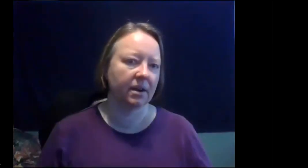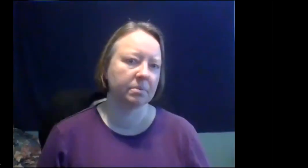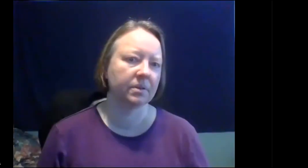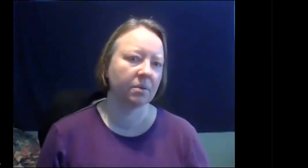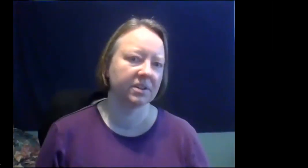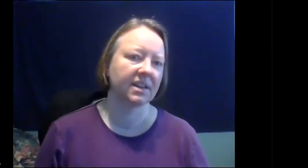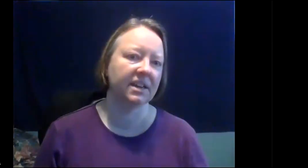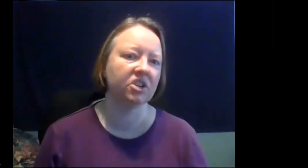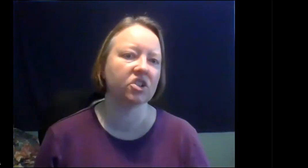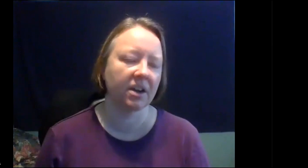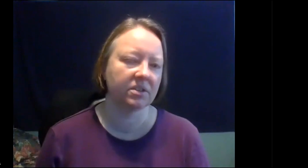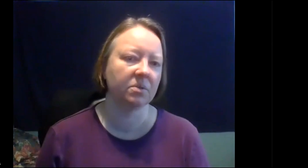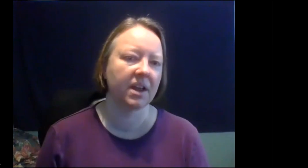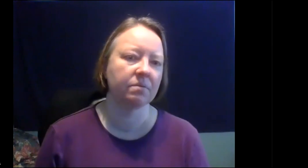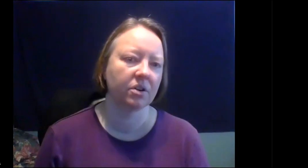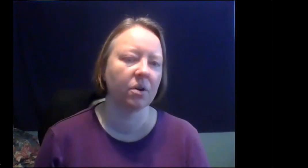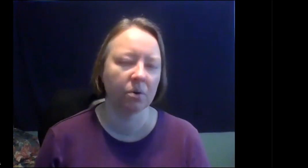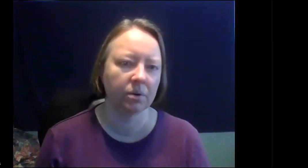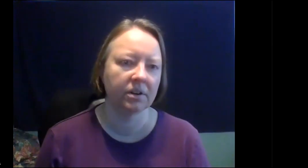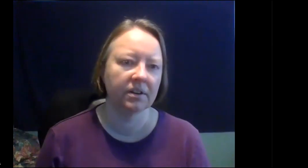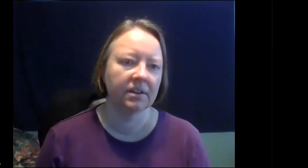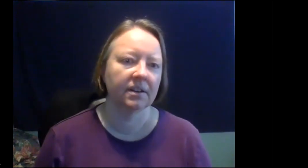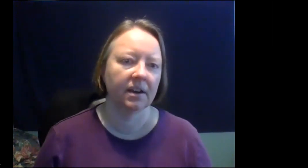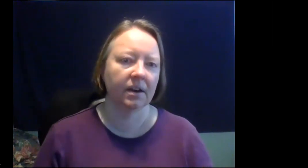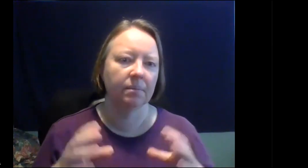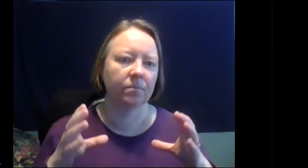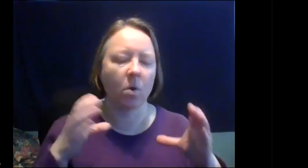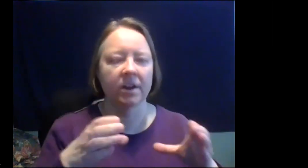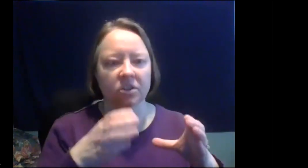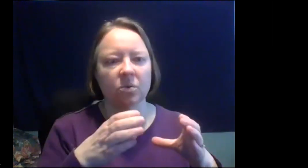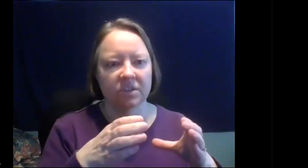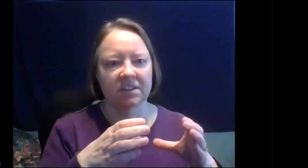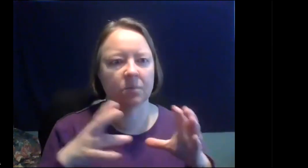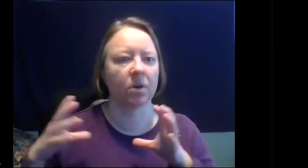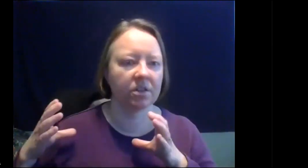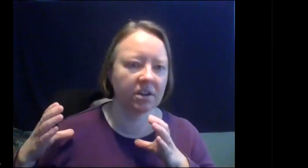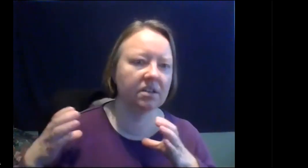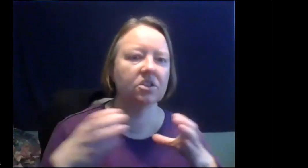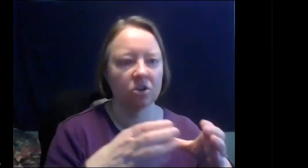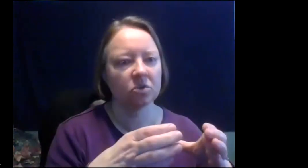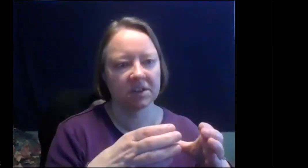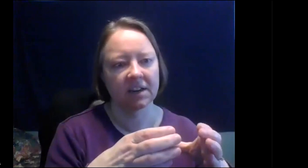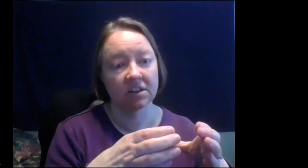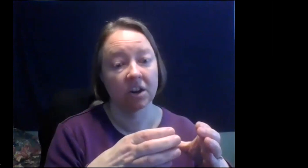up, was that each county would have their own one school system where the students would tend to